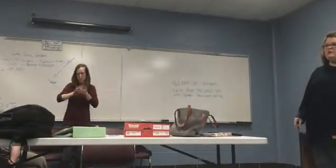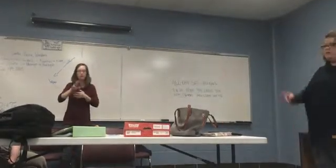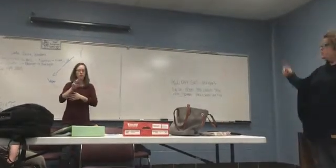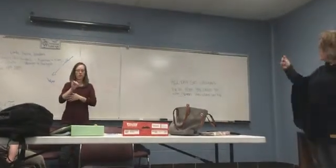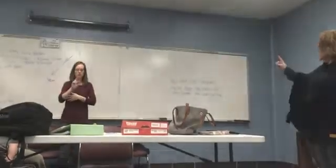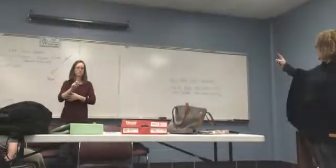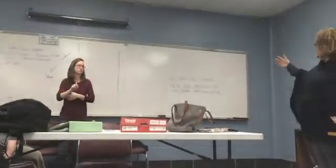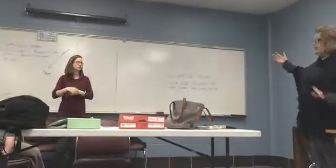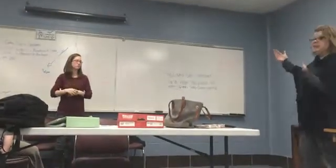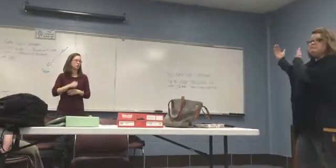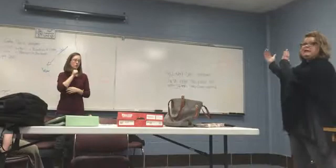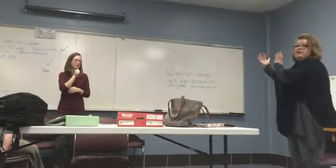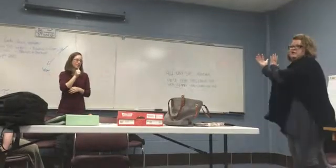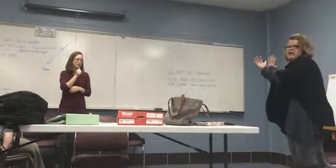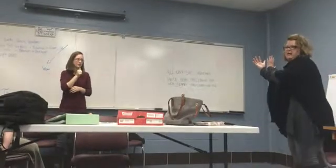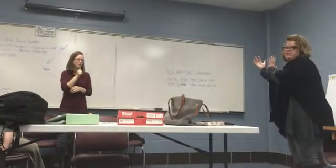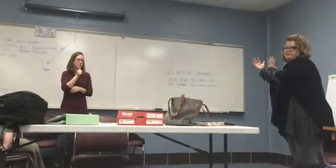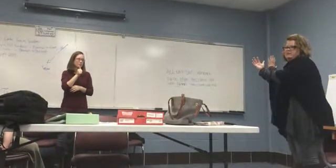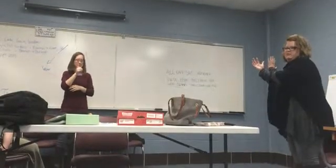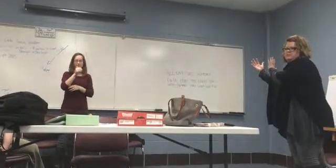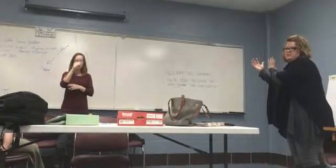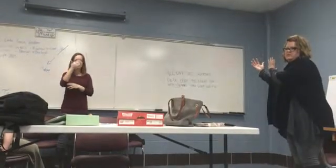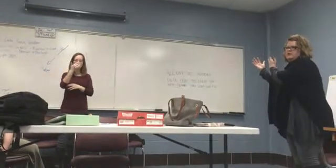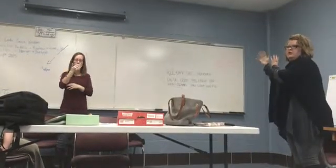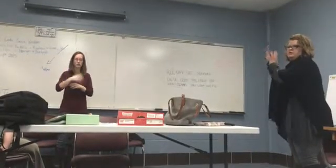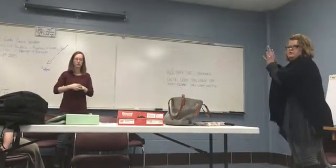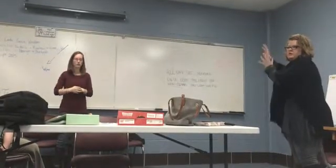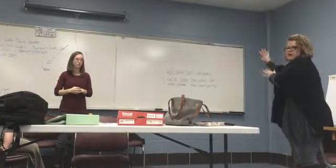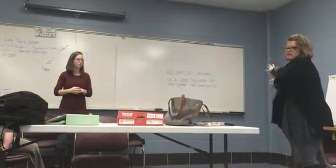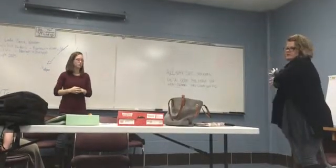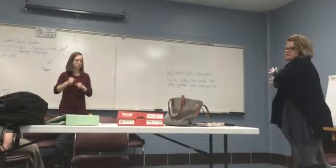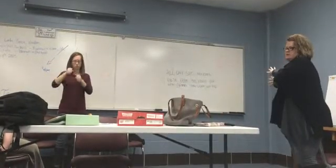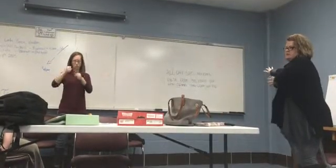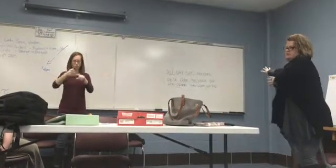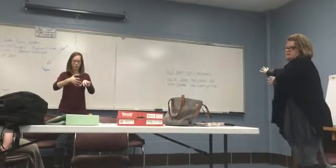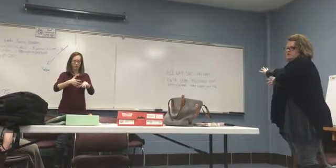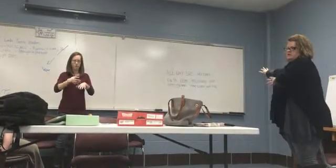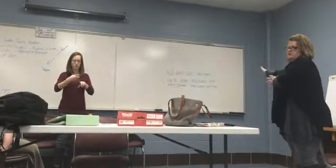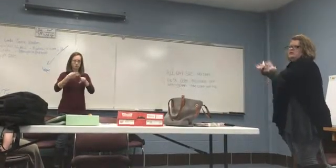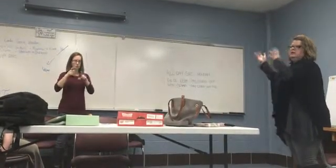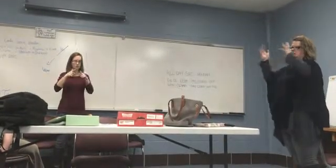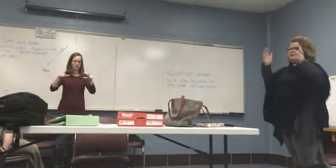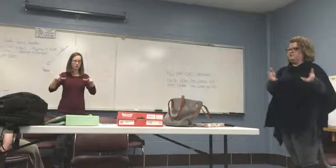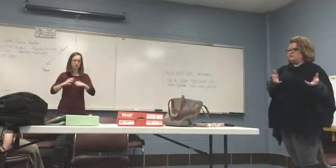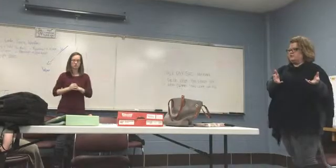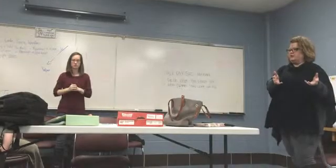we wouldn't, again, mirror that with our English interpretation. We will drop that source language and go towards our target